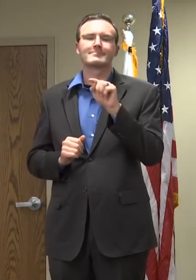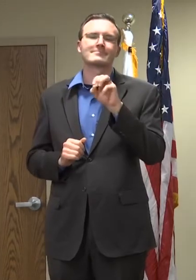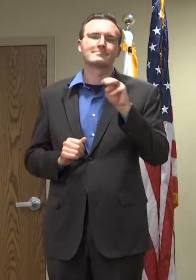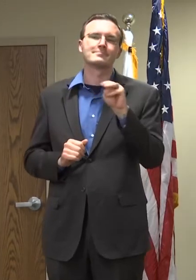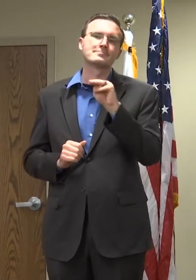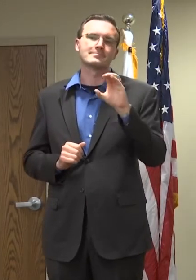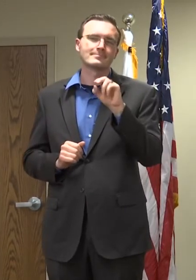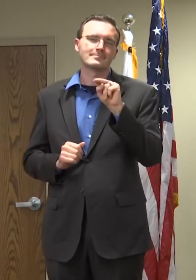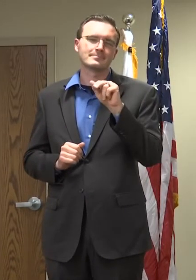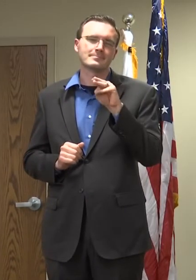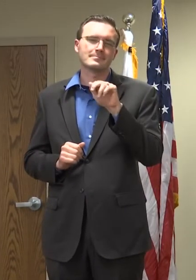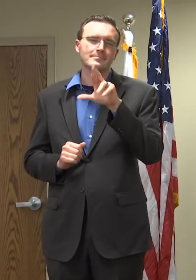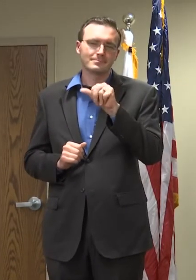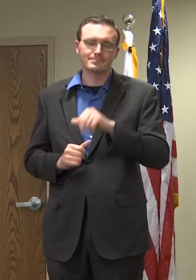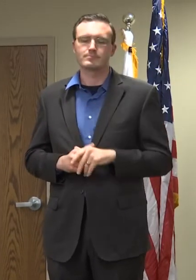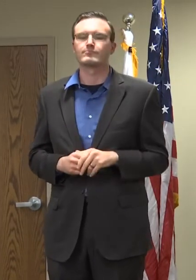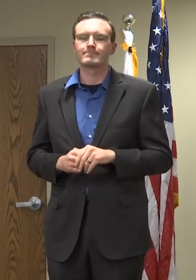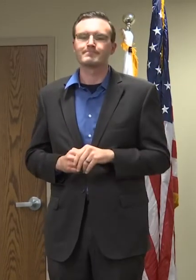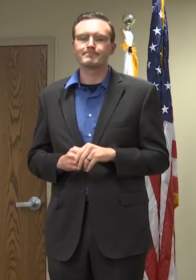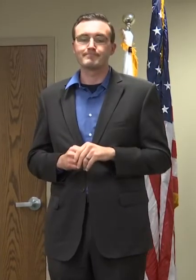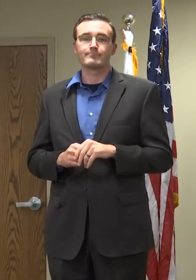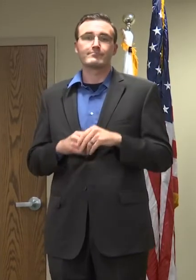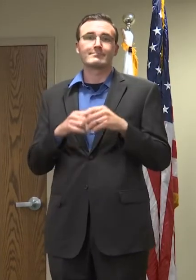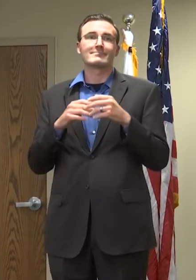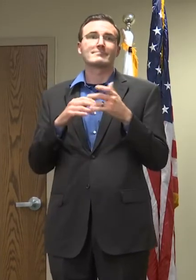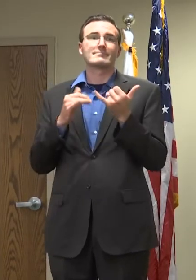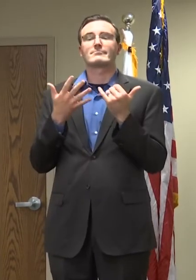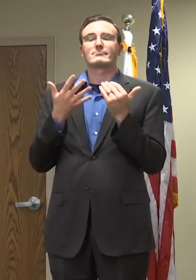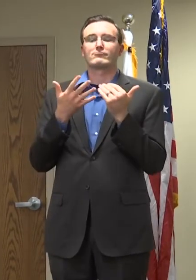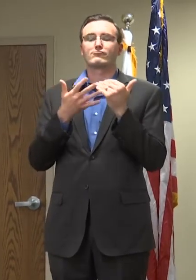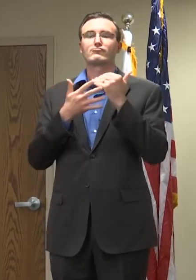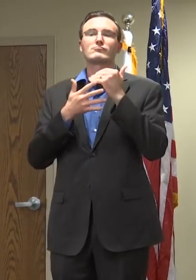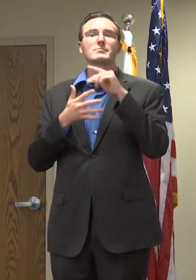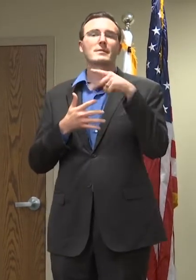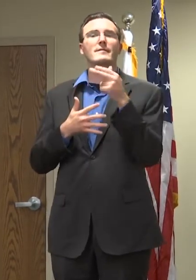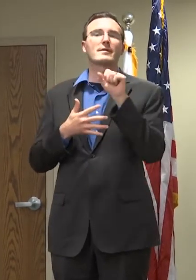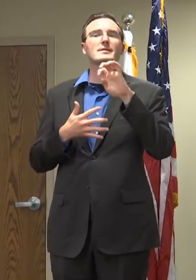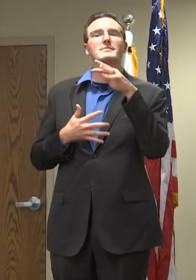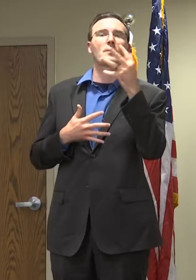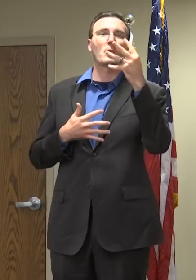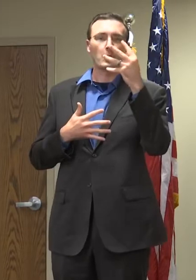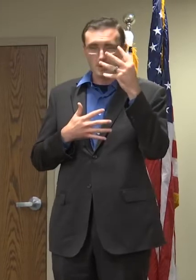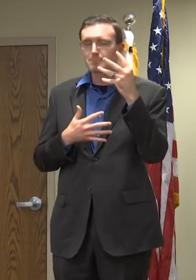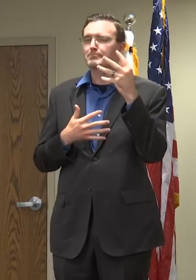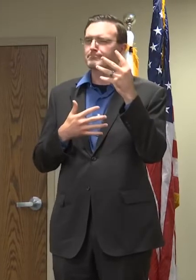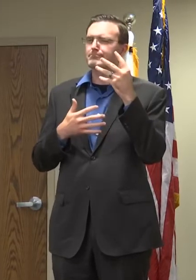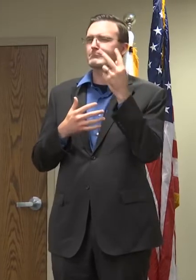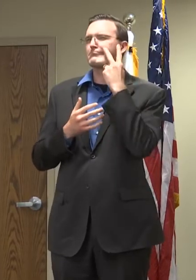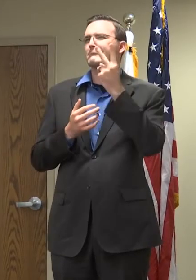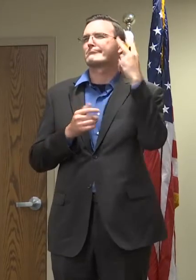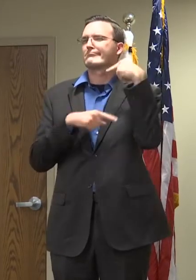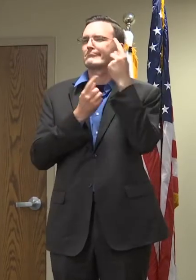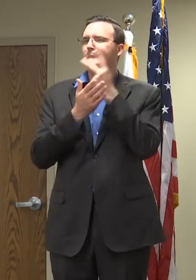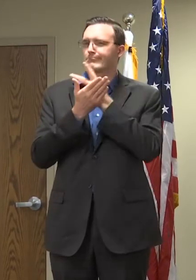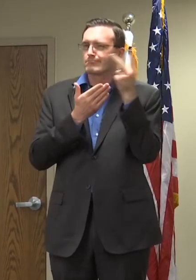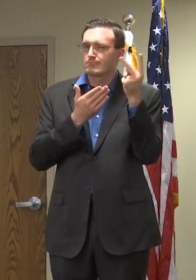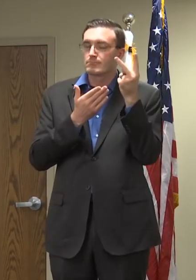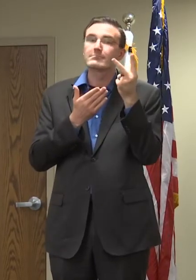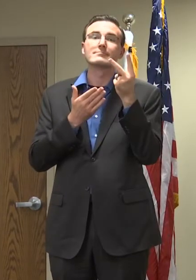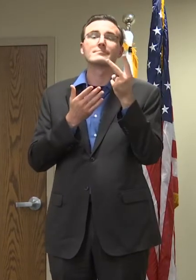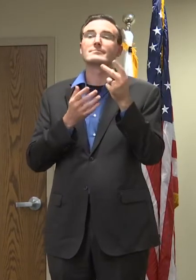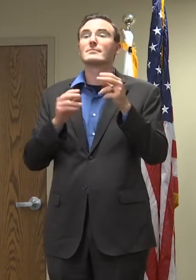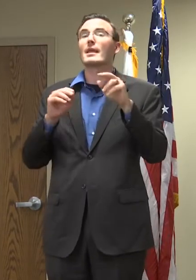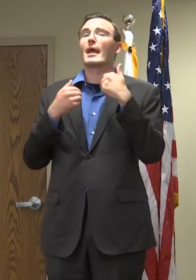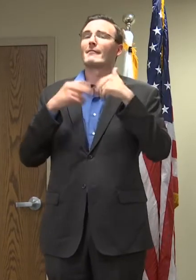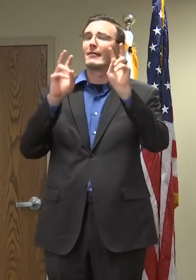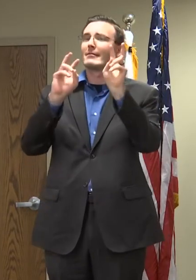phase, again, I'm going to kind of come back with some themes. Move it outdoors. A Japanese study estimated the